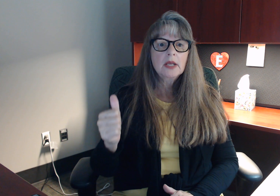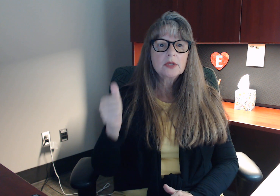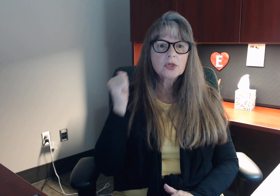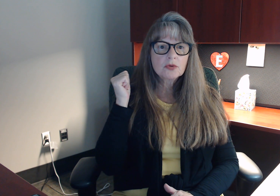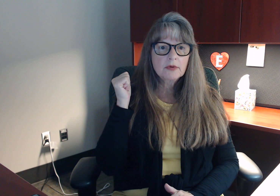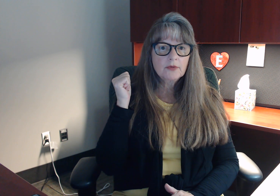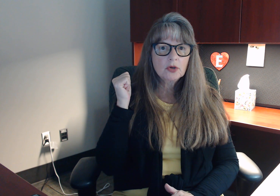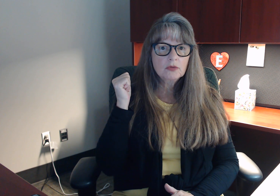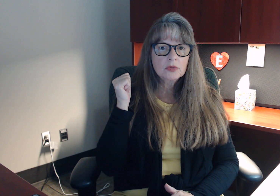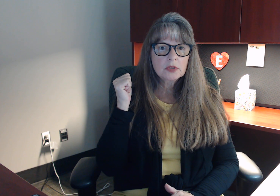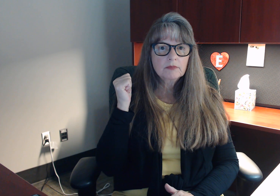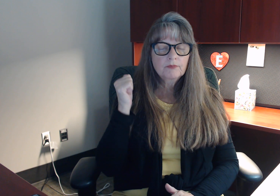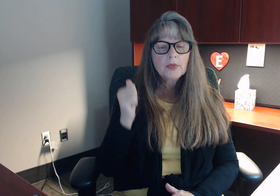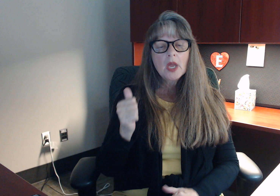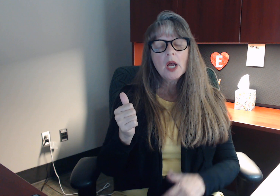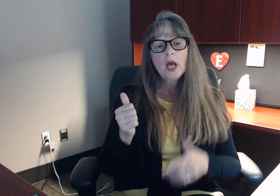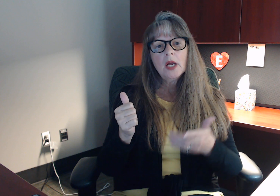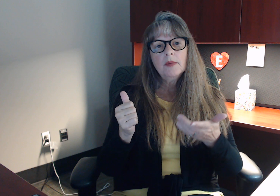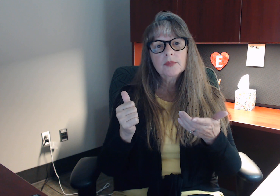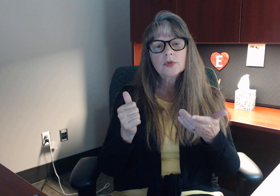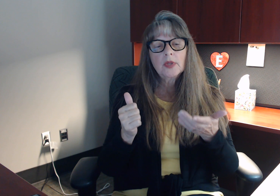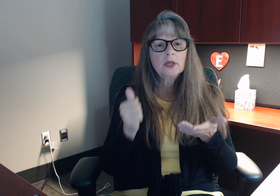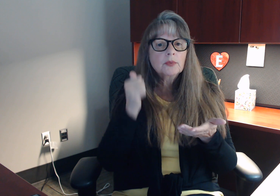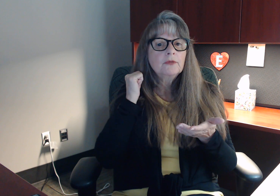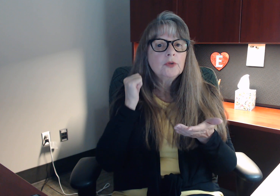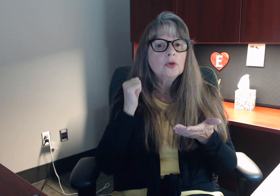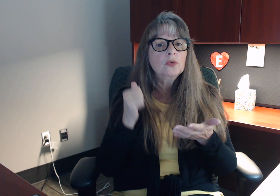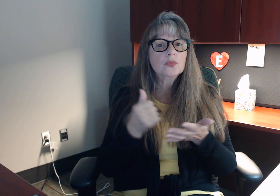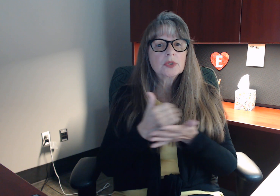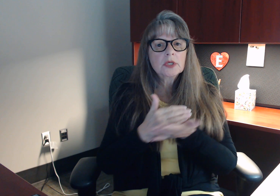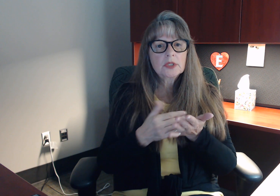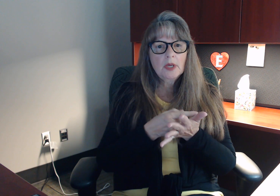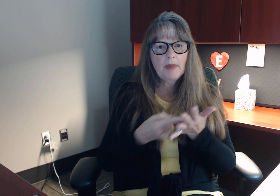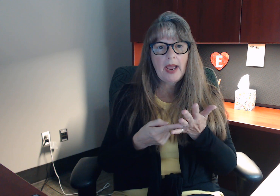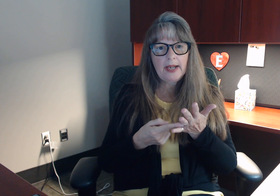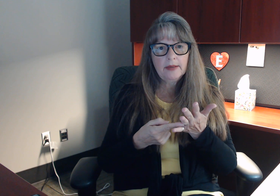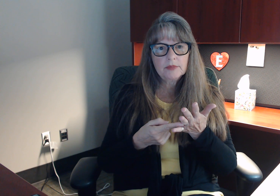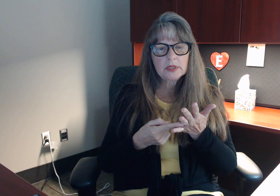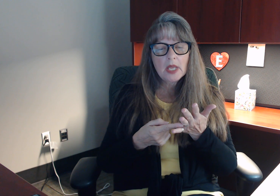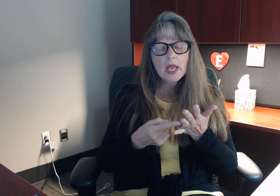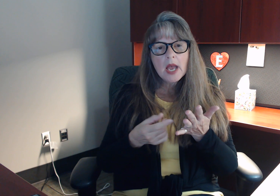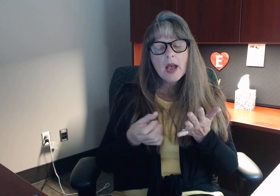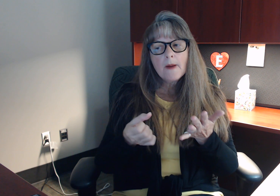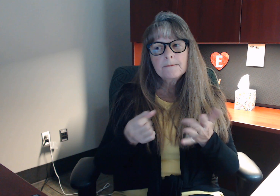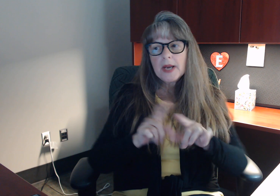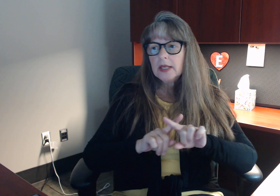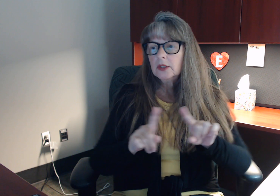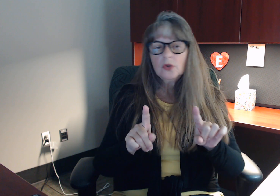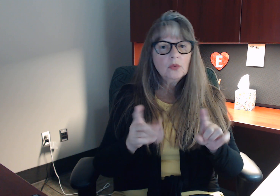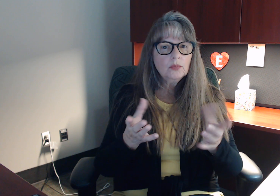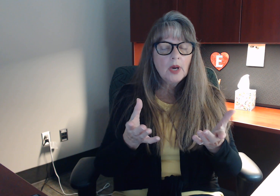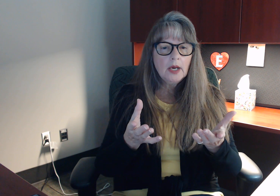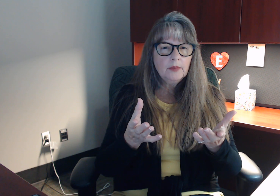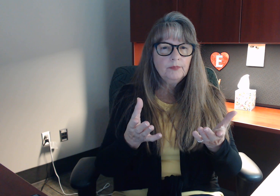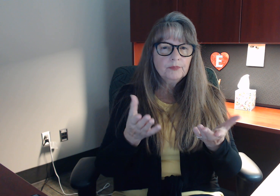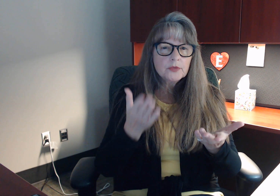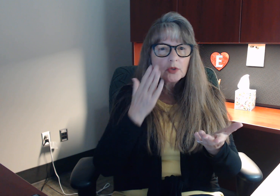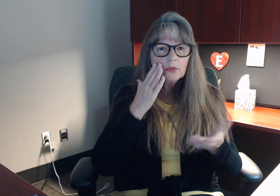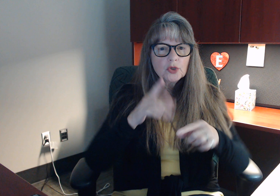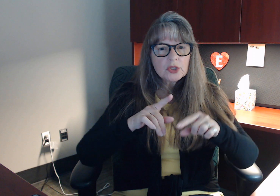is refuse. So they could refuse some items. But so just